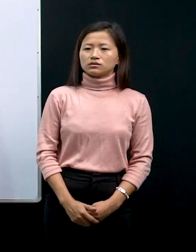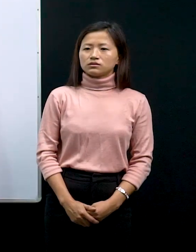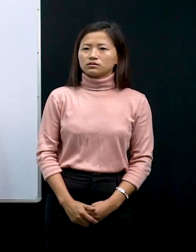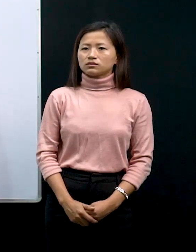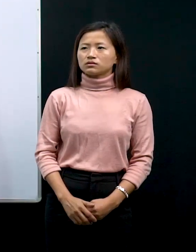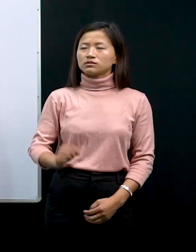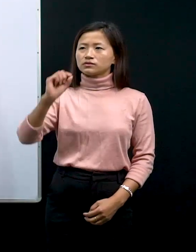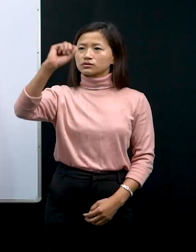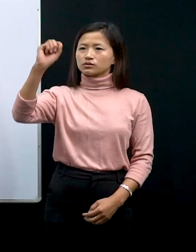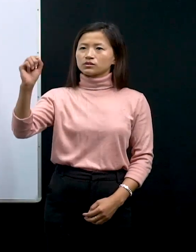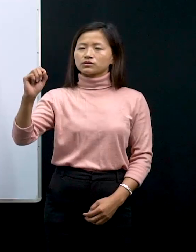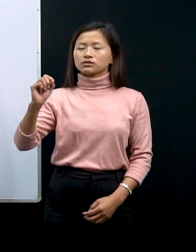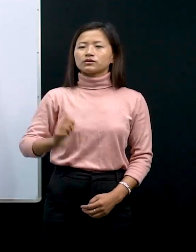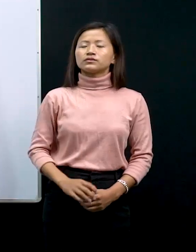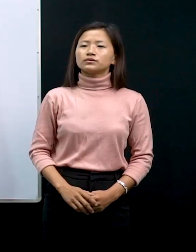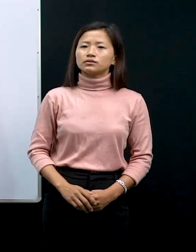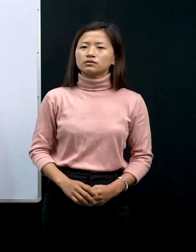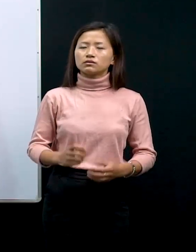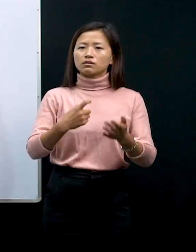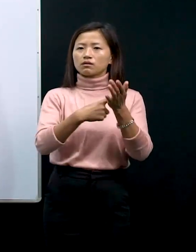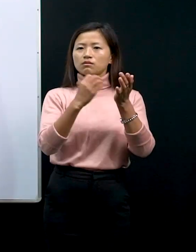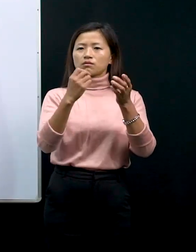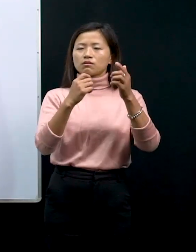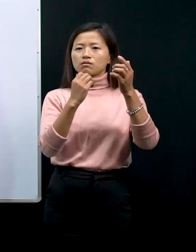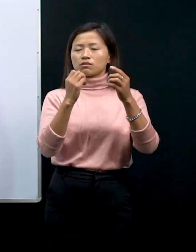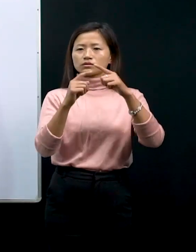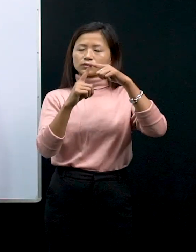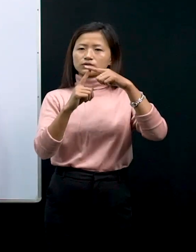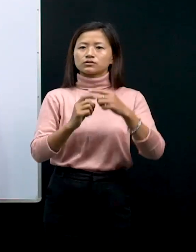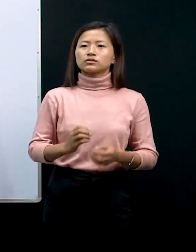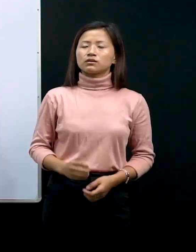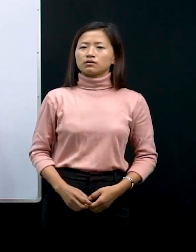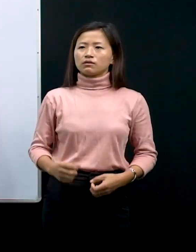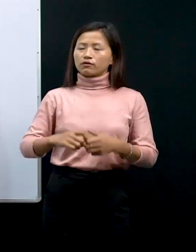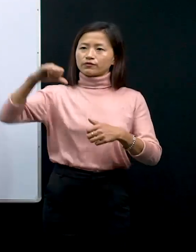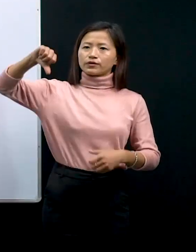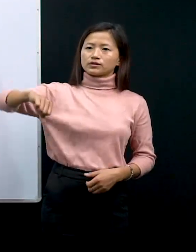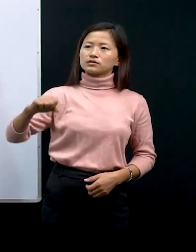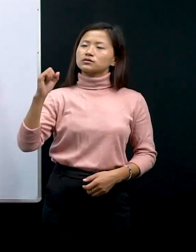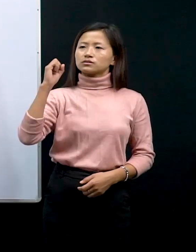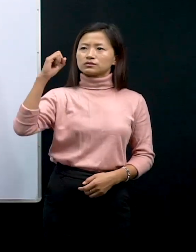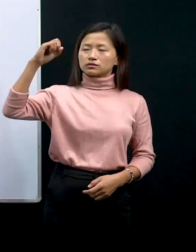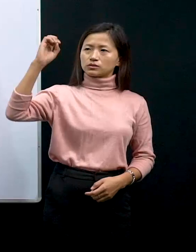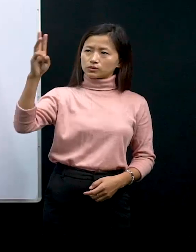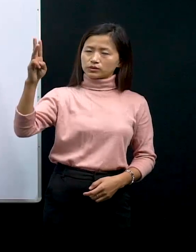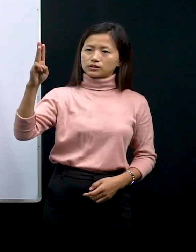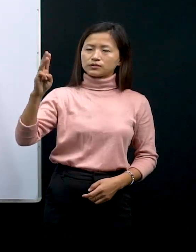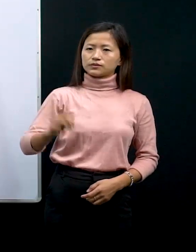what is the square root of 9? 3, right? Yes or no?